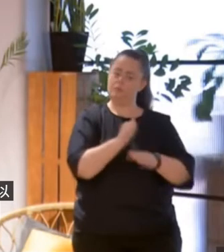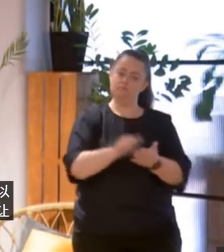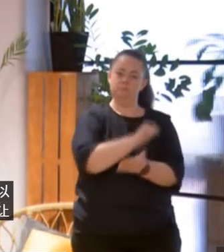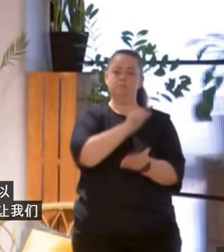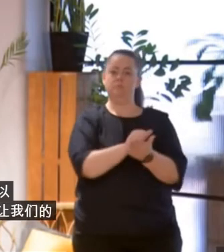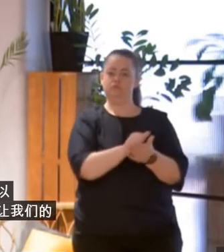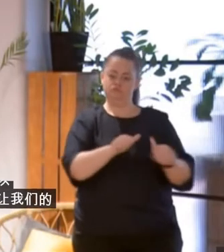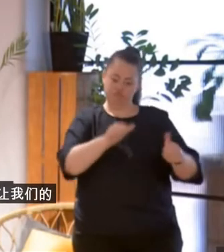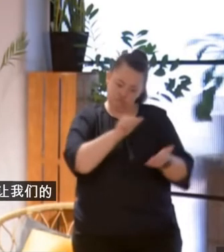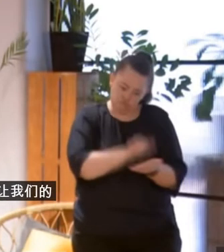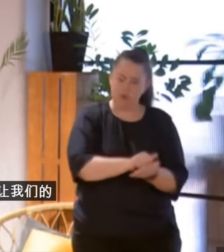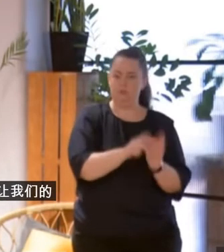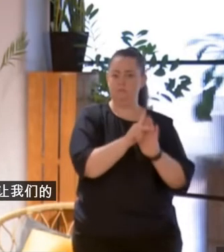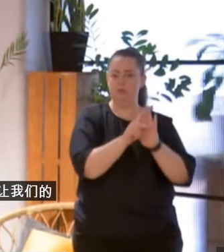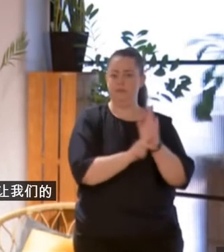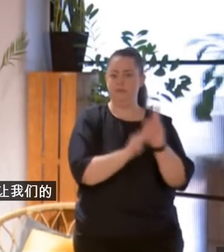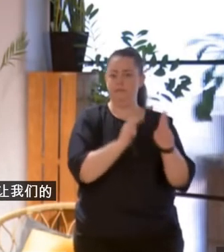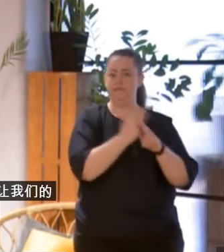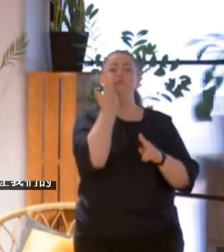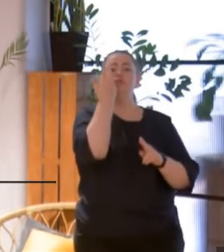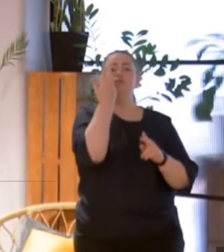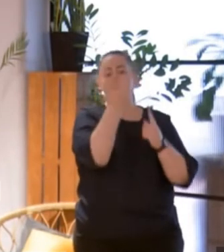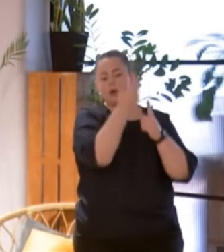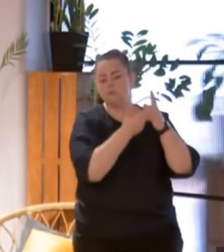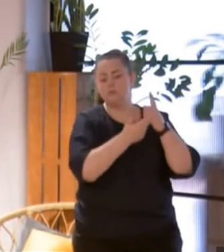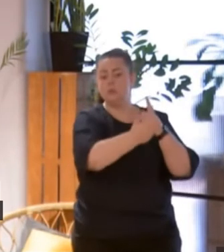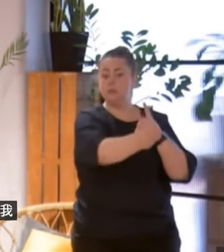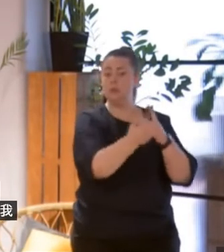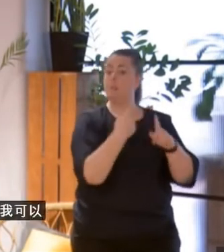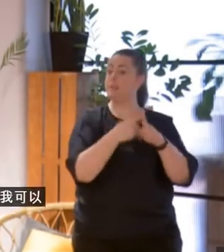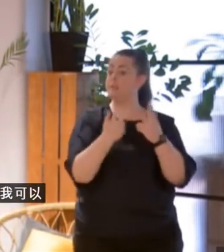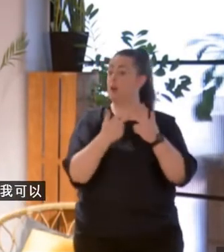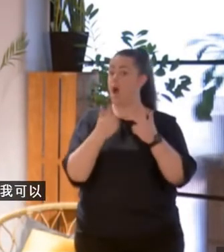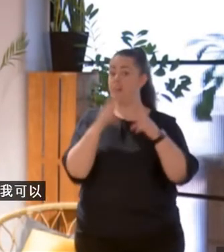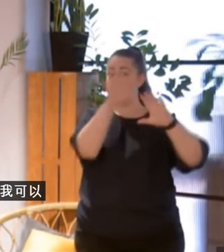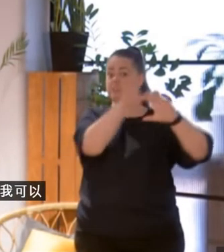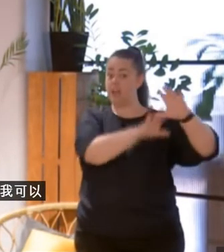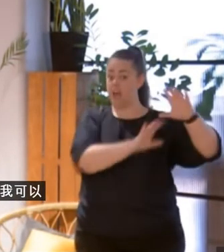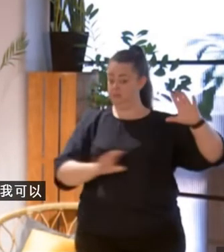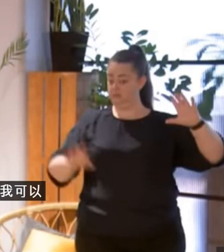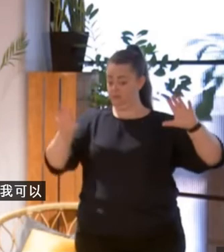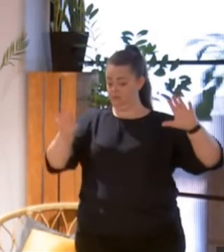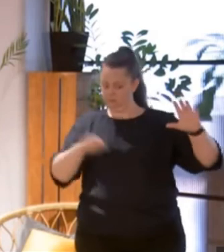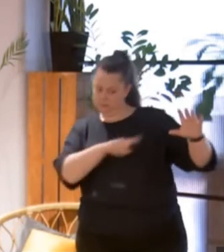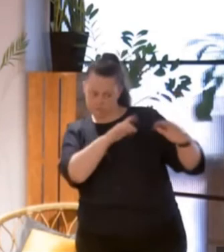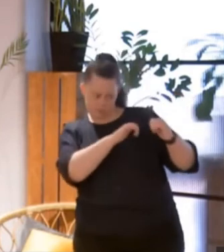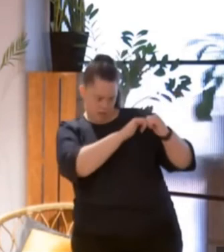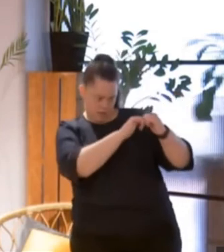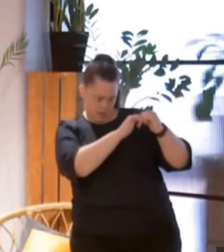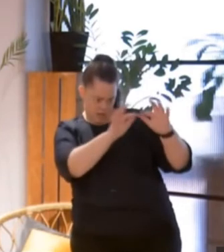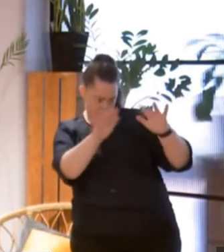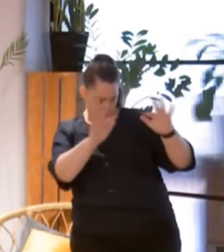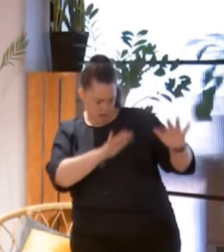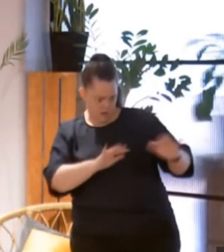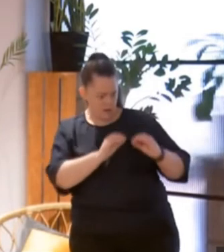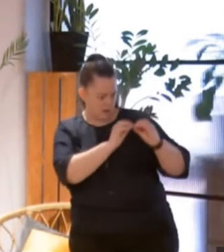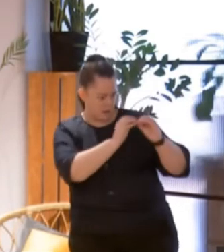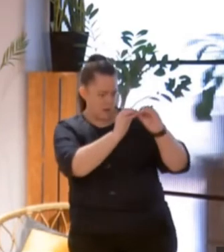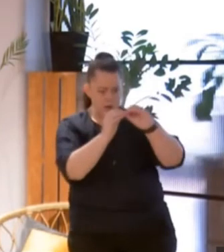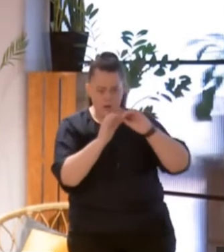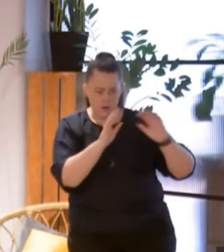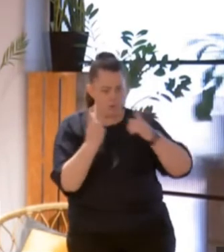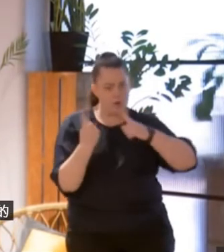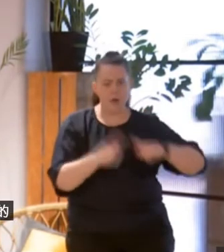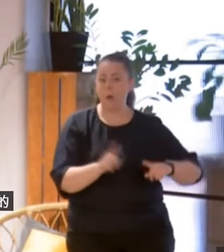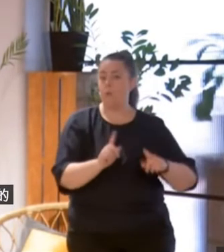and also engage our federal counterparts in looking at better ways of doing things. But I can tell you this, you're not going to get better outcomes if you